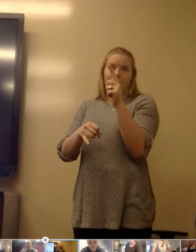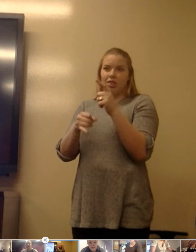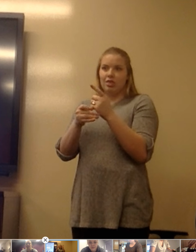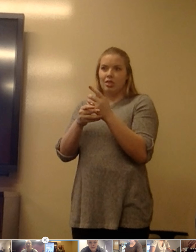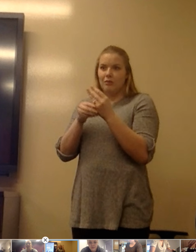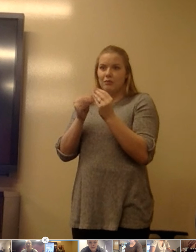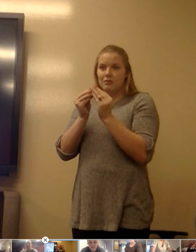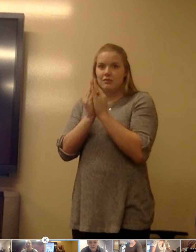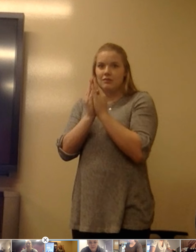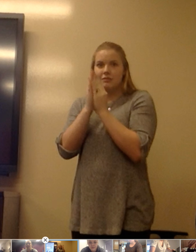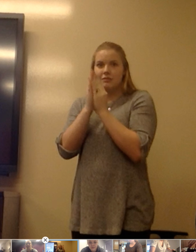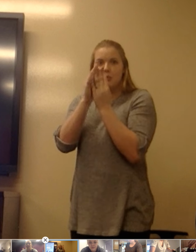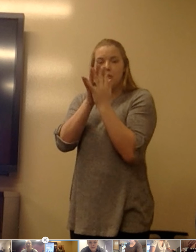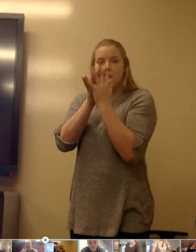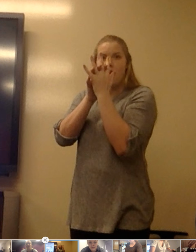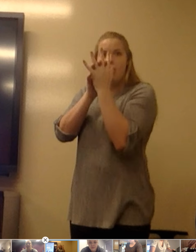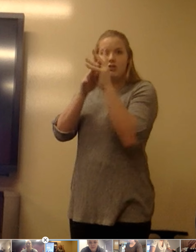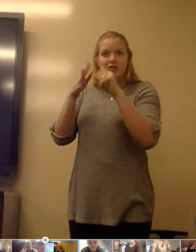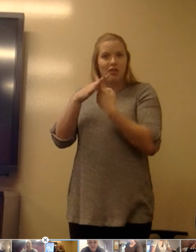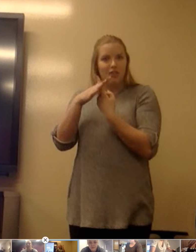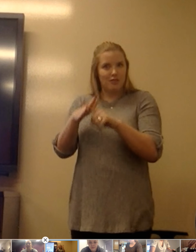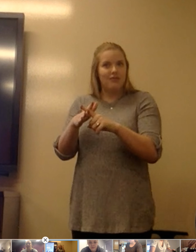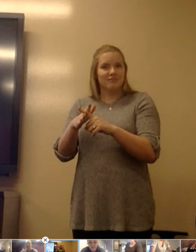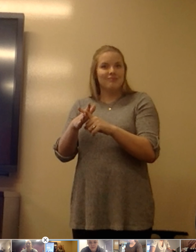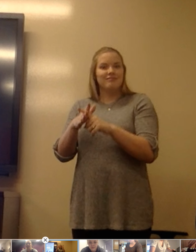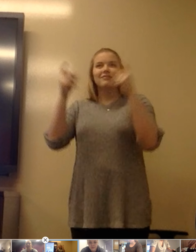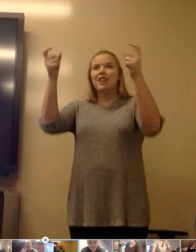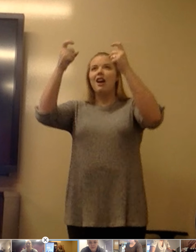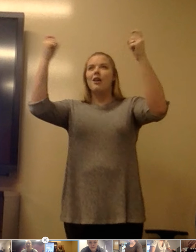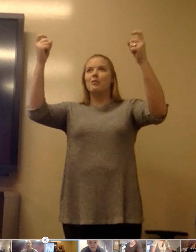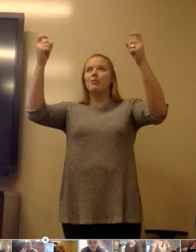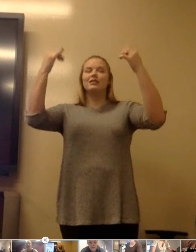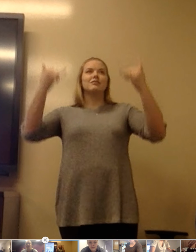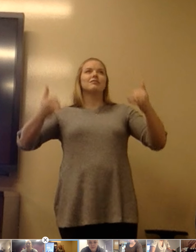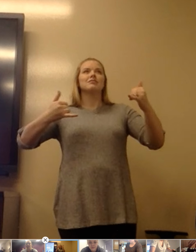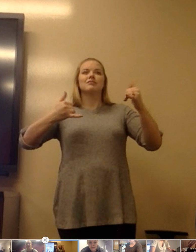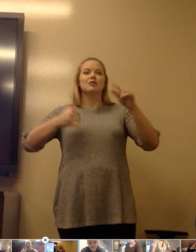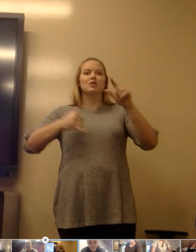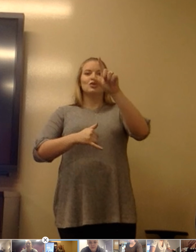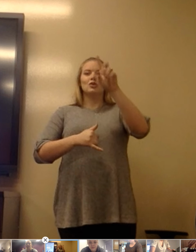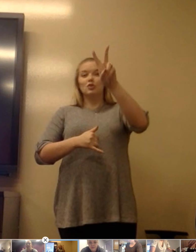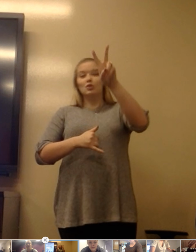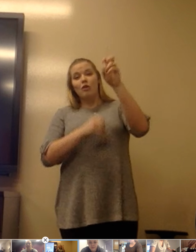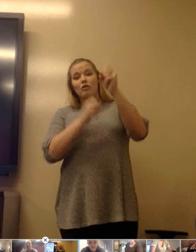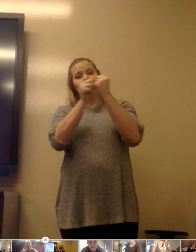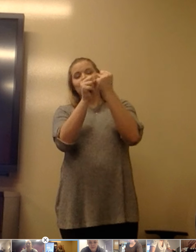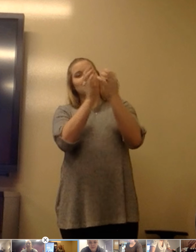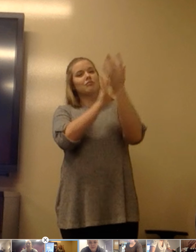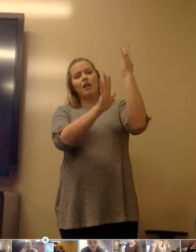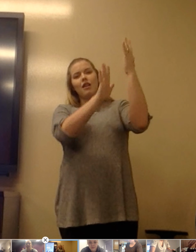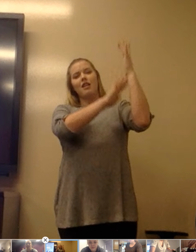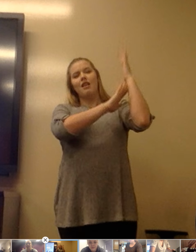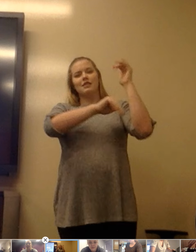school where ASL began to blossom and began. So we're trying to celebrate that 200